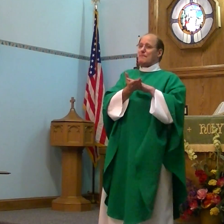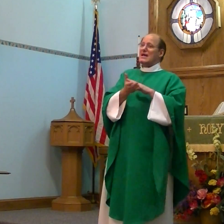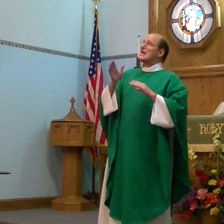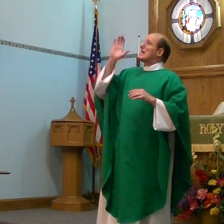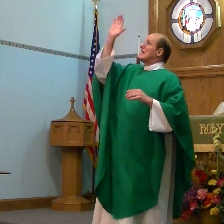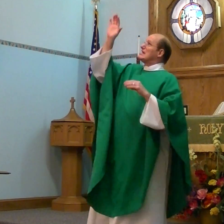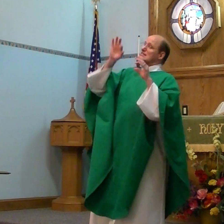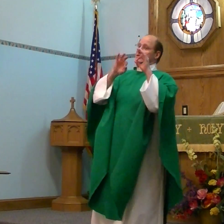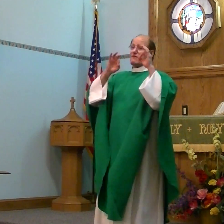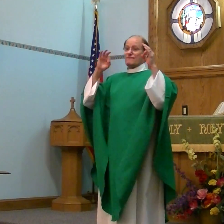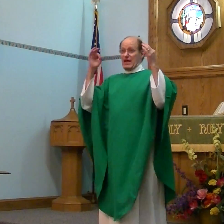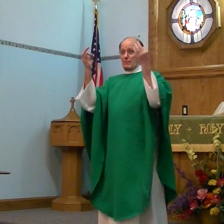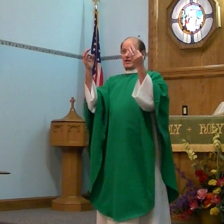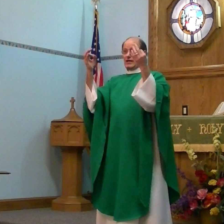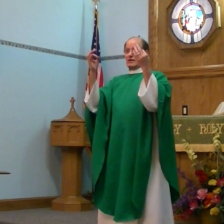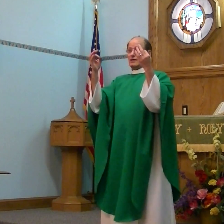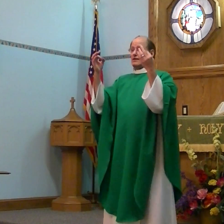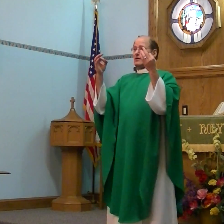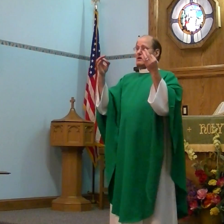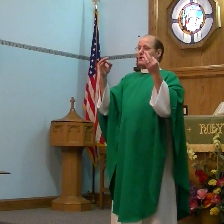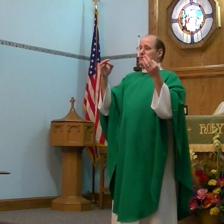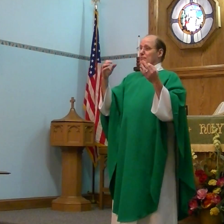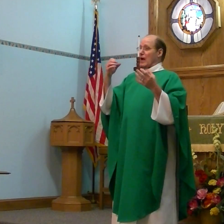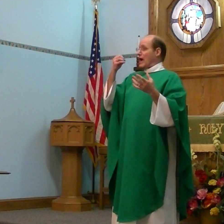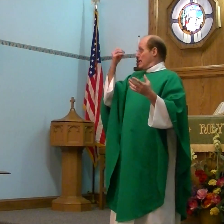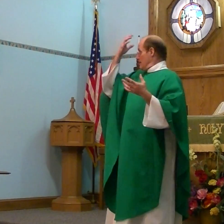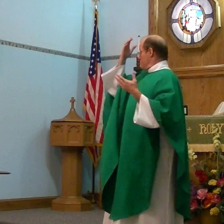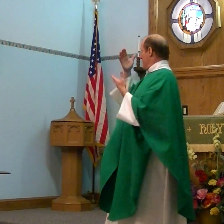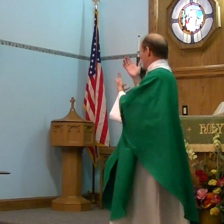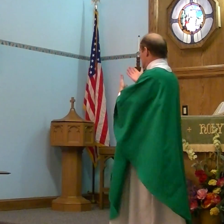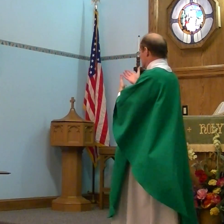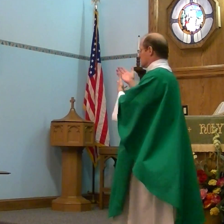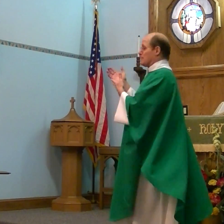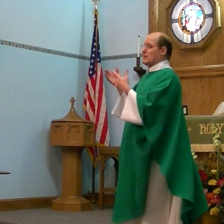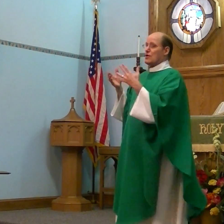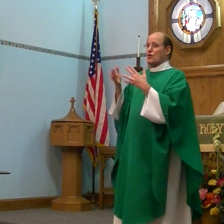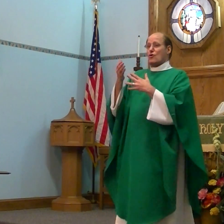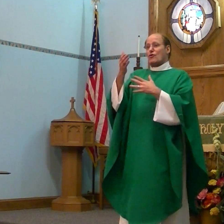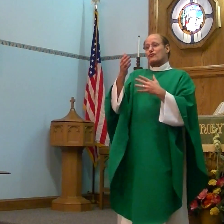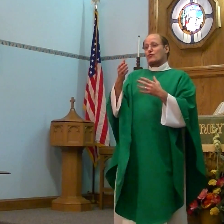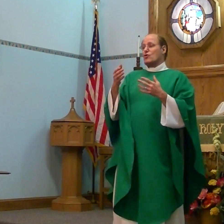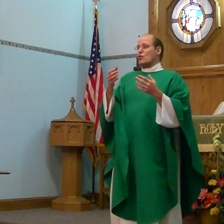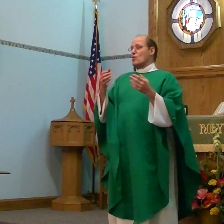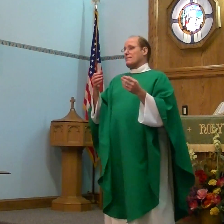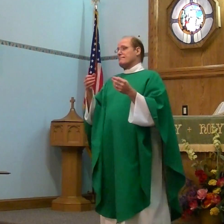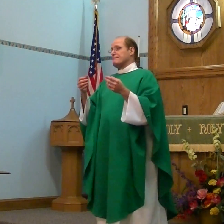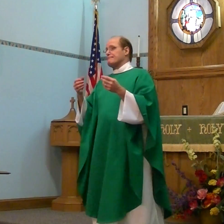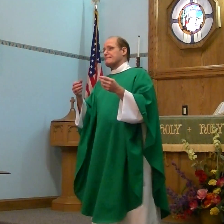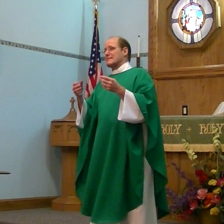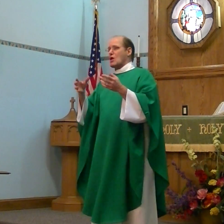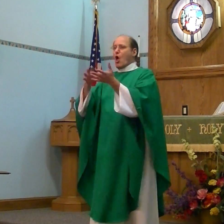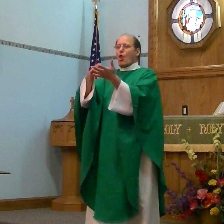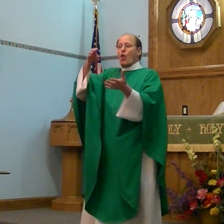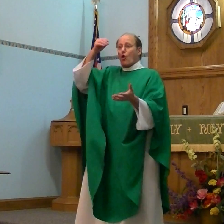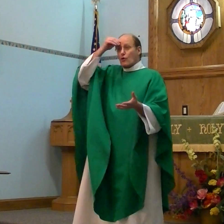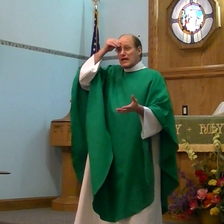his family by baptism through learning